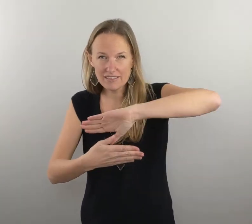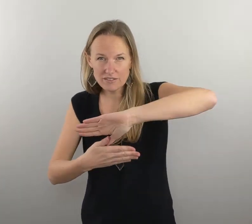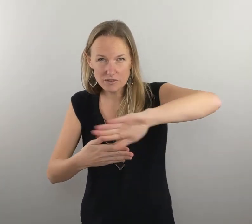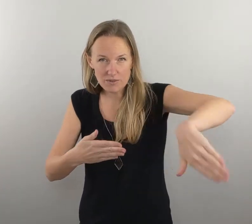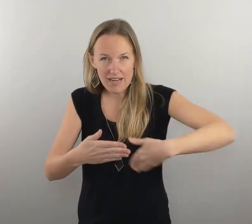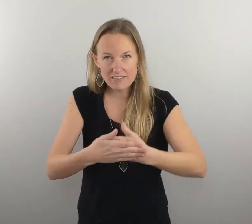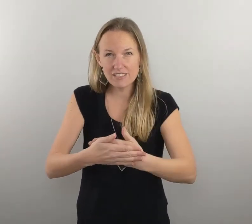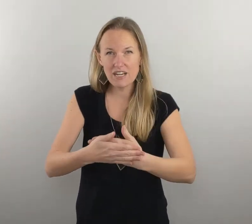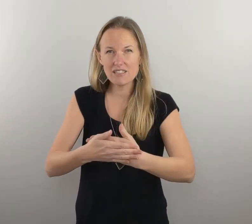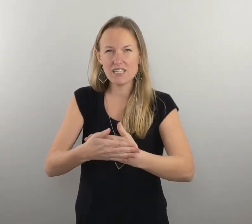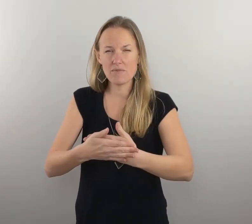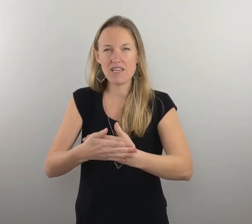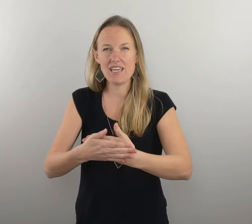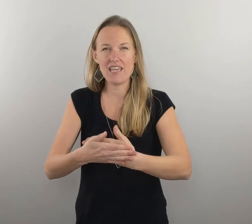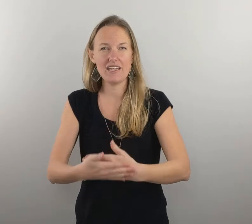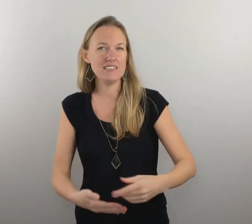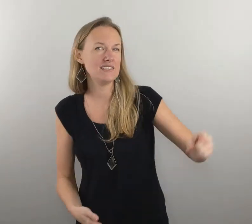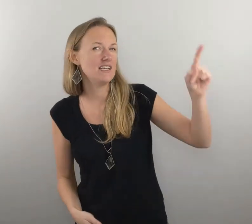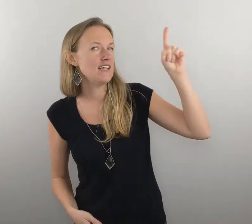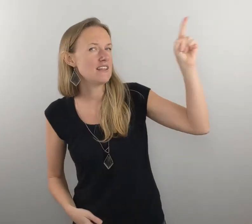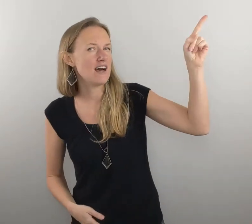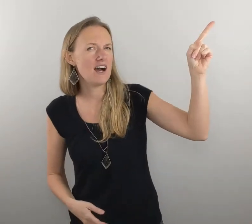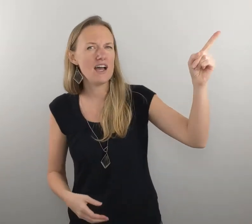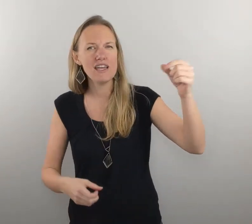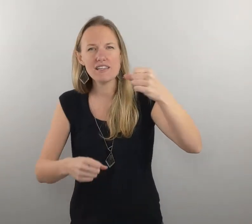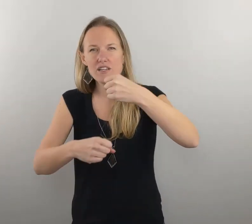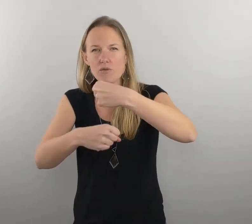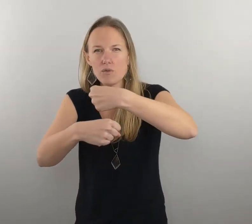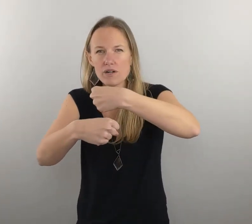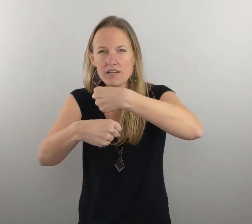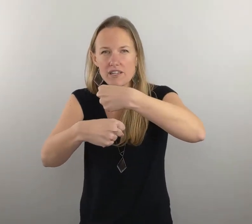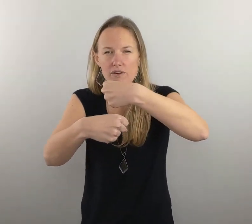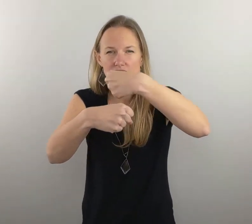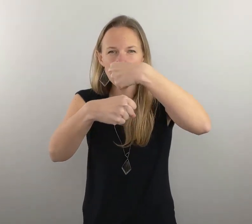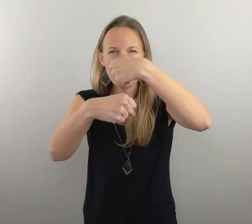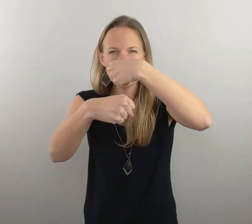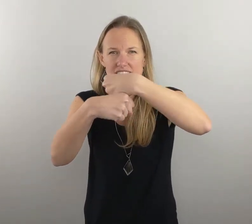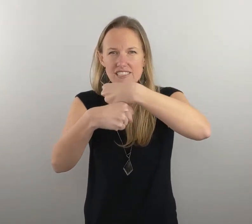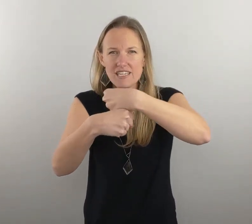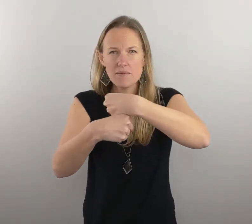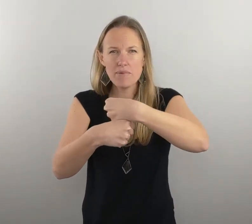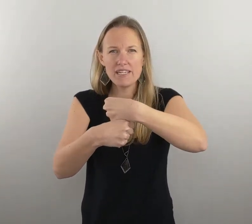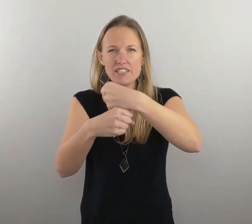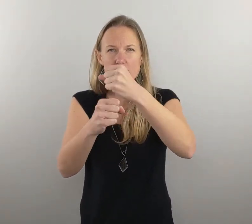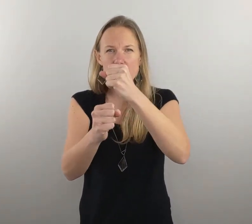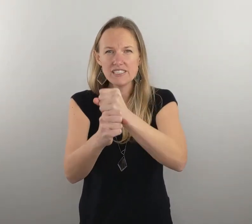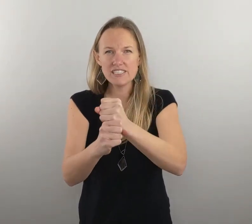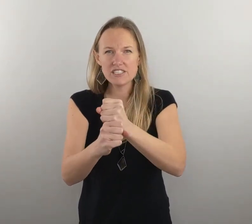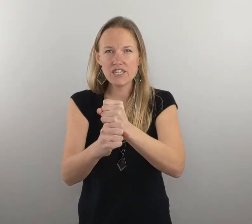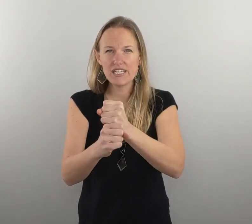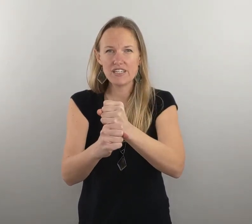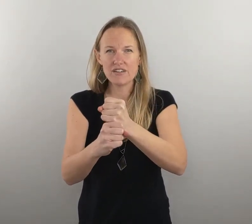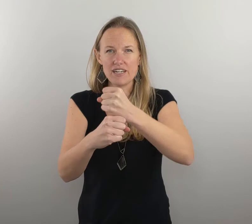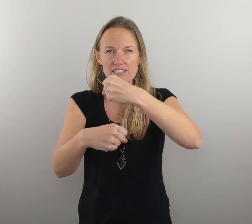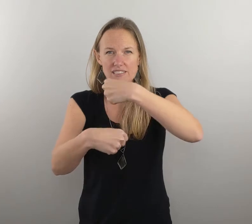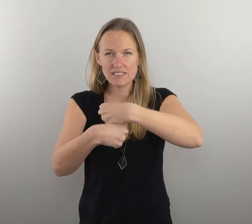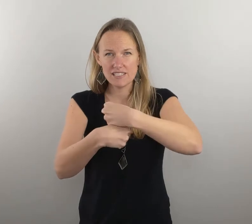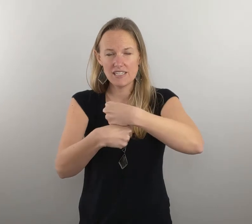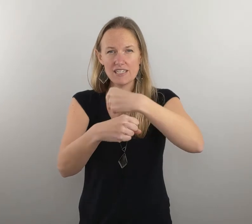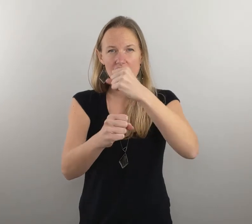goes around your non-dominant hand, thy, and then work, you have fists, bend your wrists, straighten your wrists.